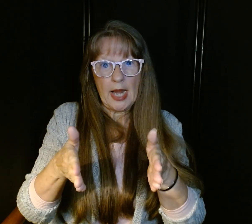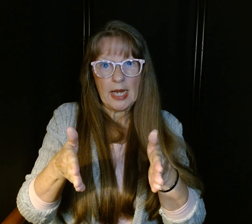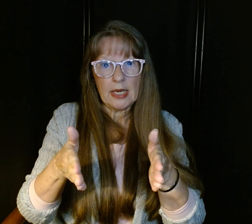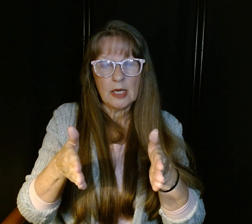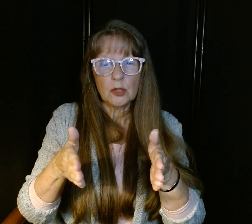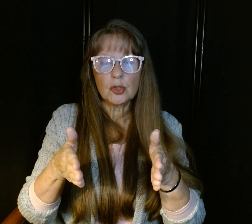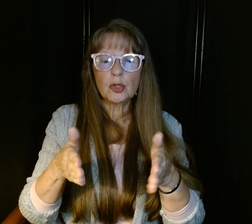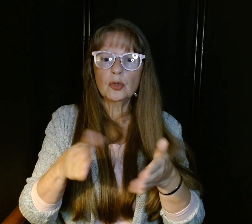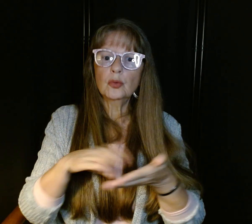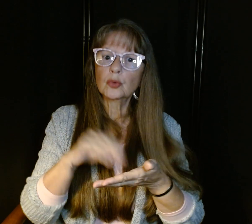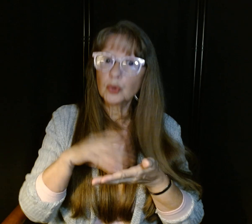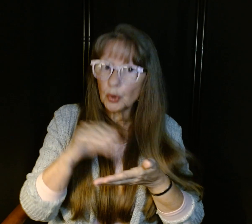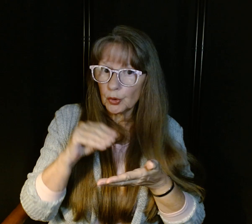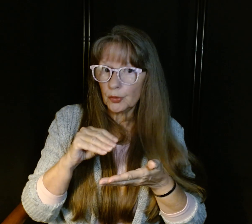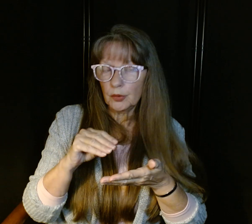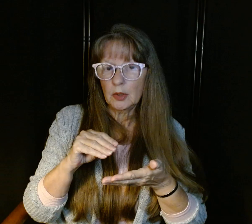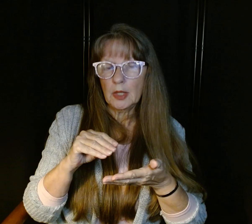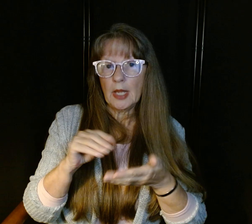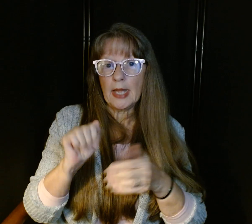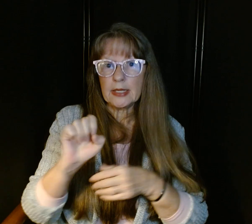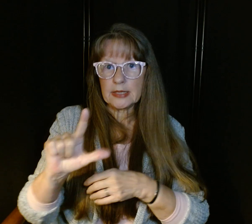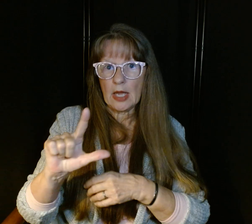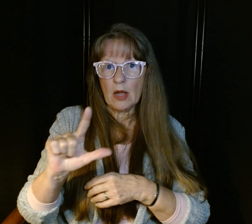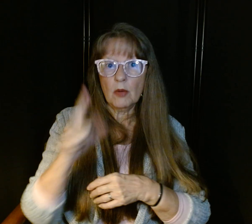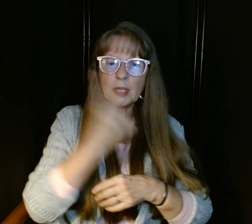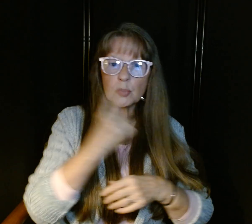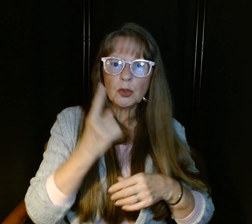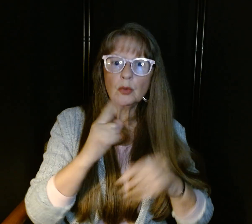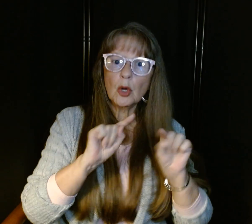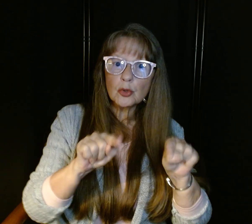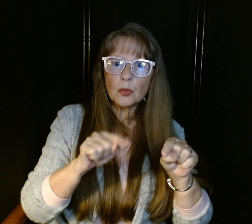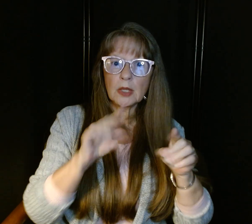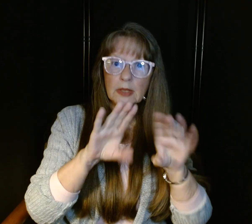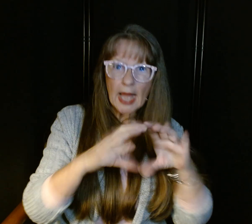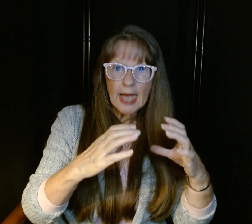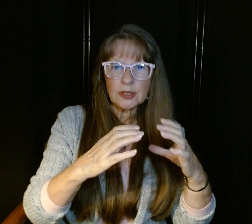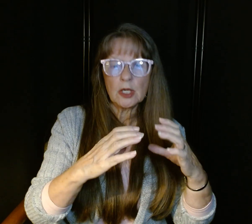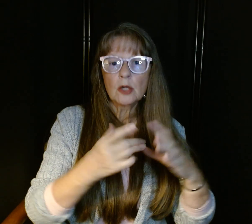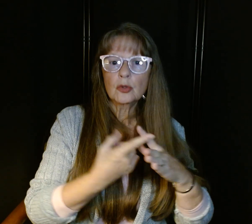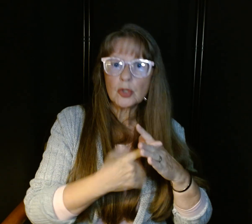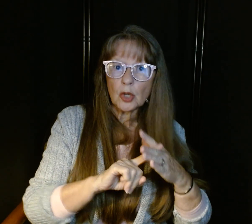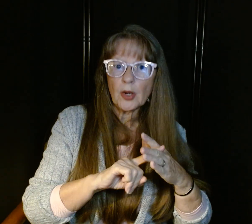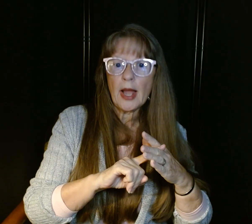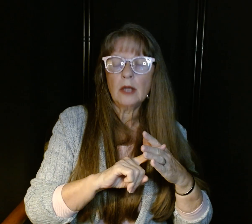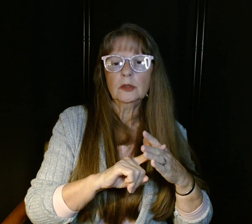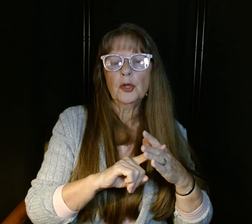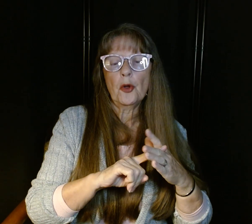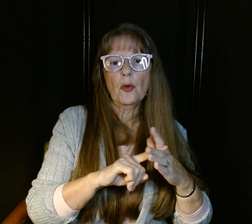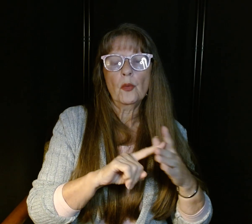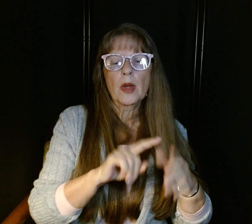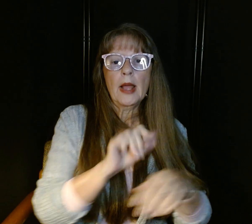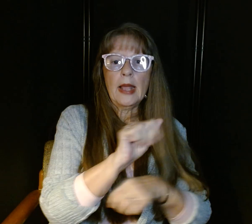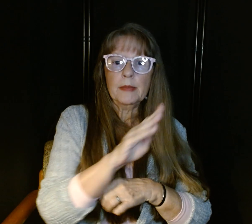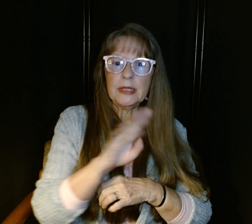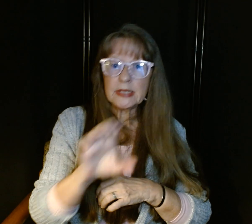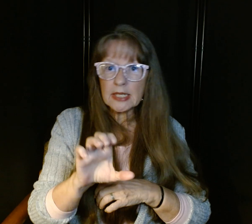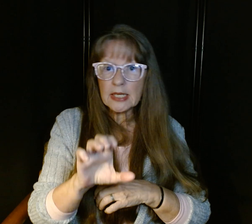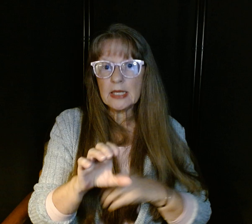way to learn ASL, because when you go to a class, you start out, ABC